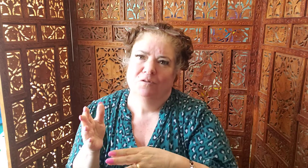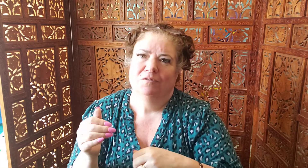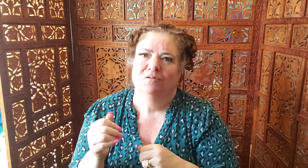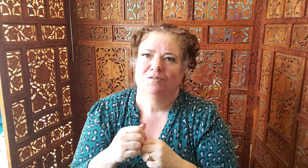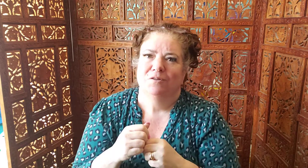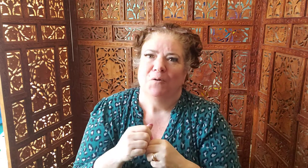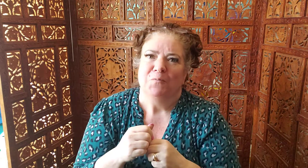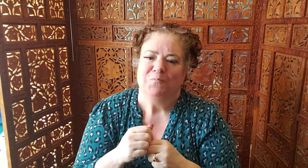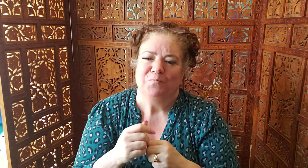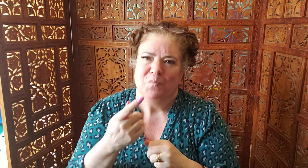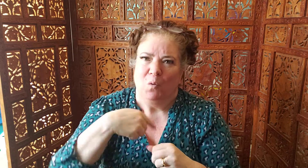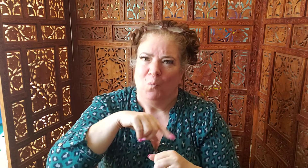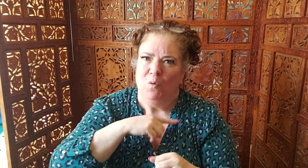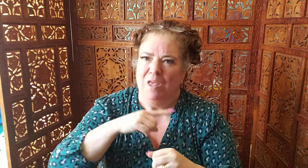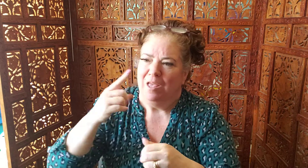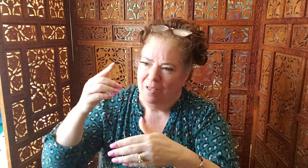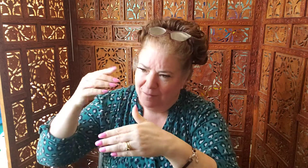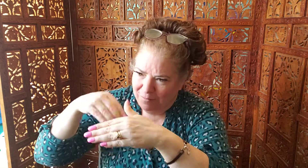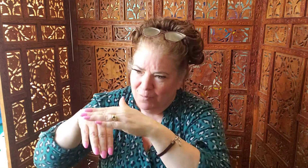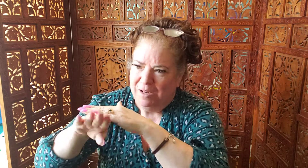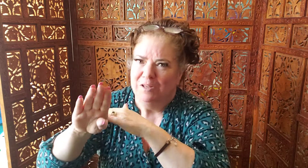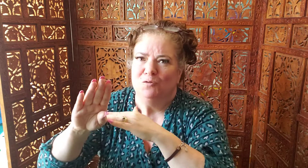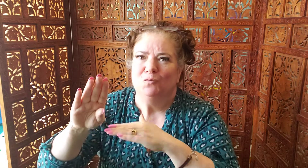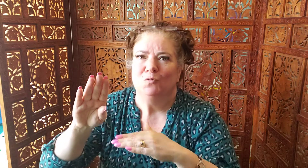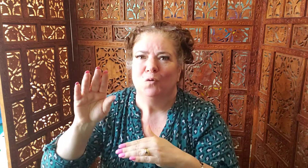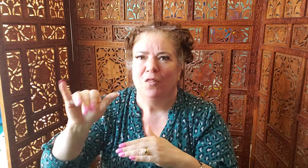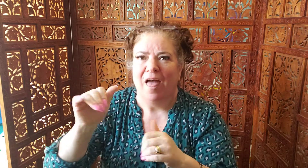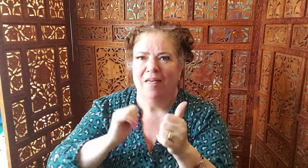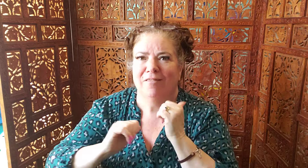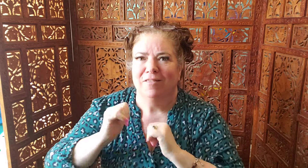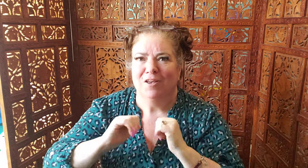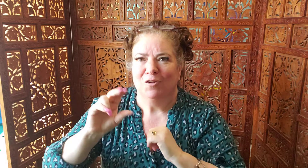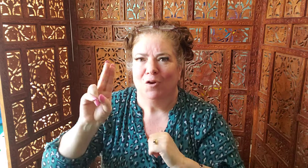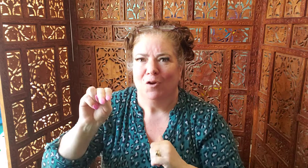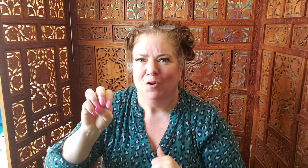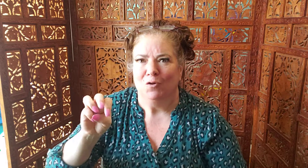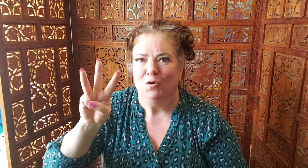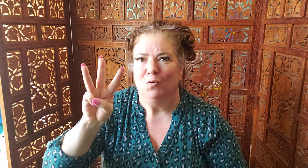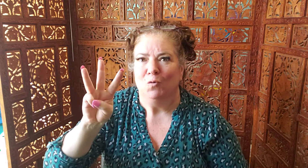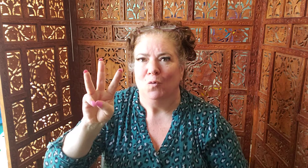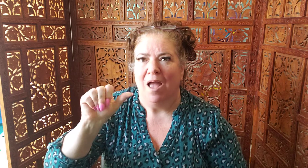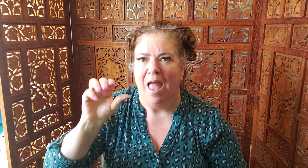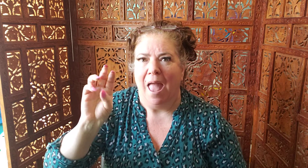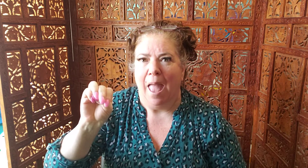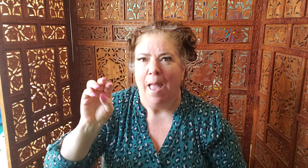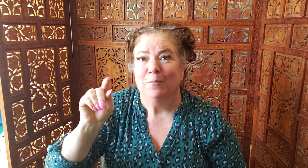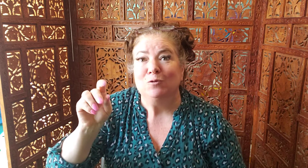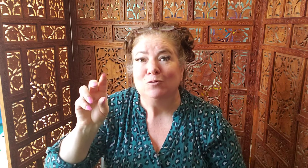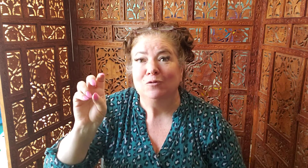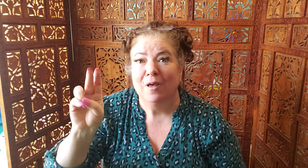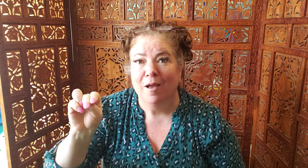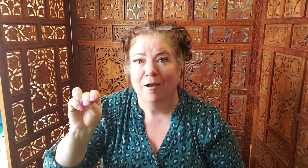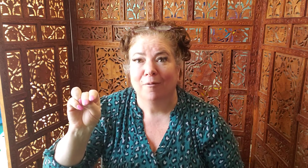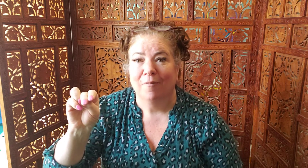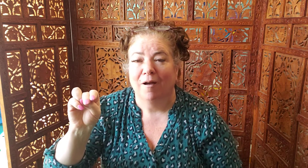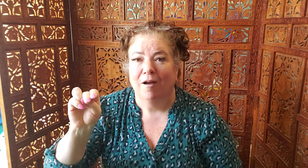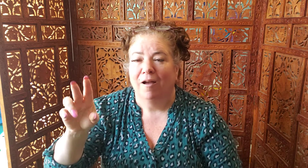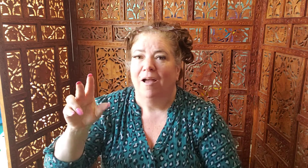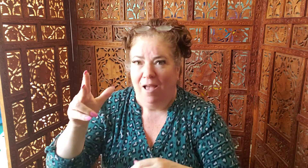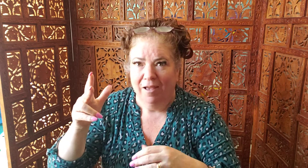That's it. The articles written about how Disney saved 42nd Street, well, Disney created tourism back